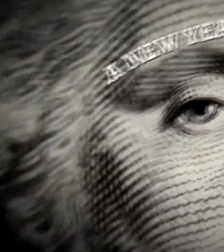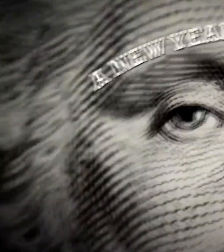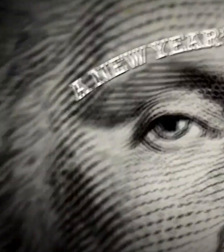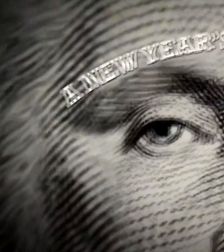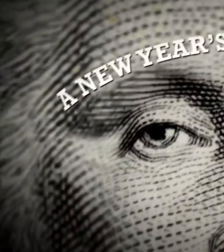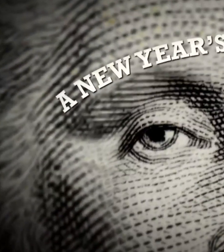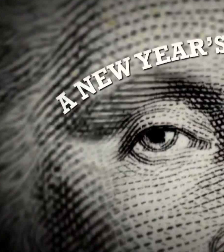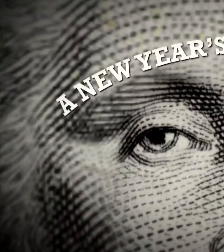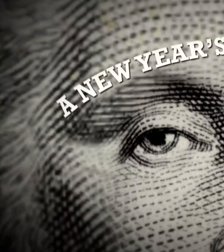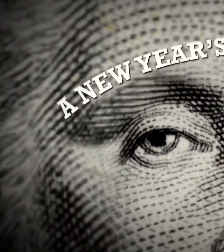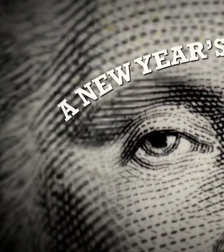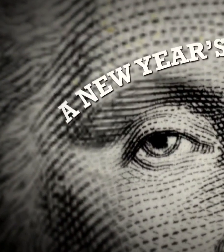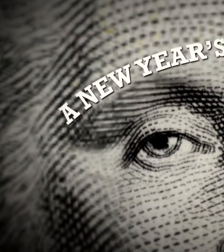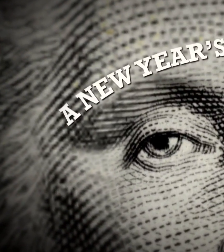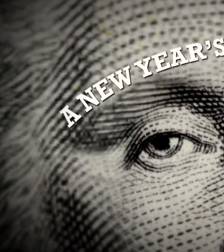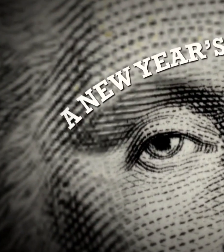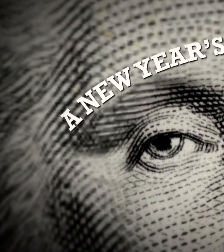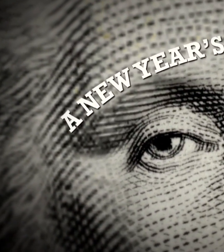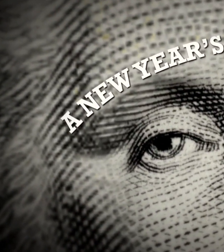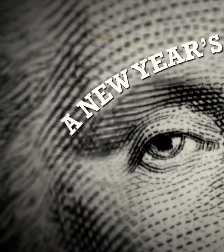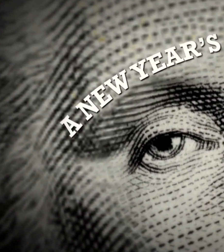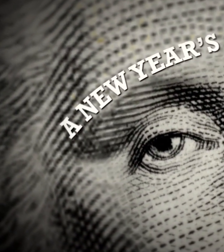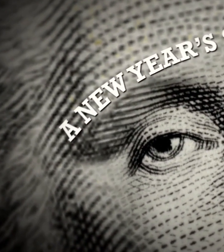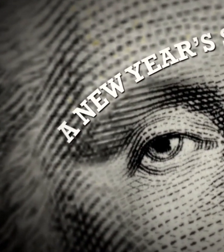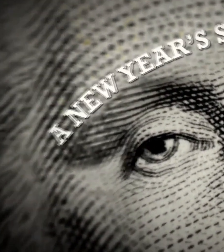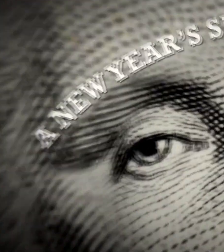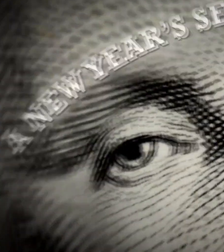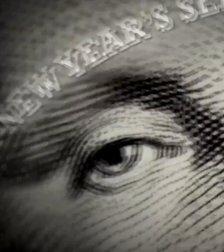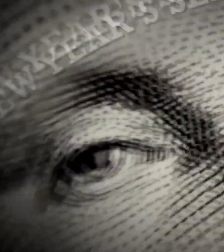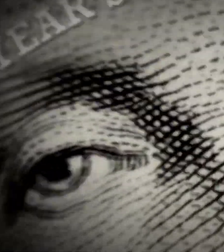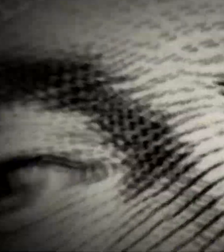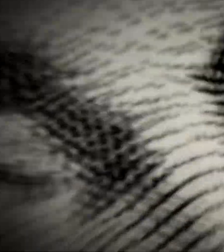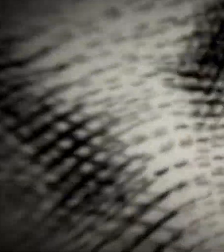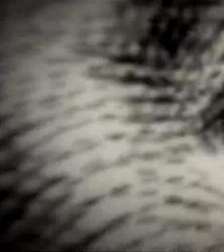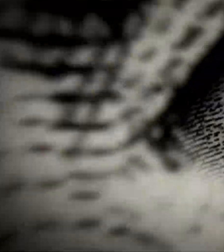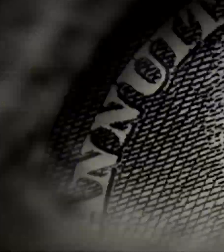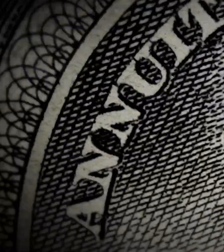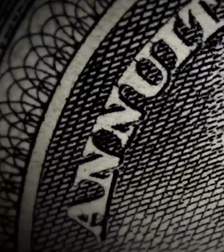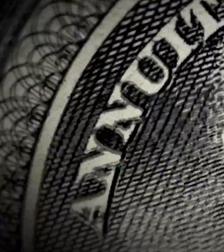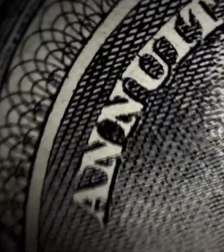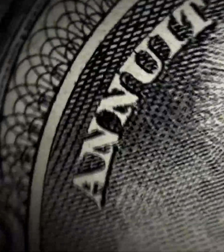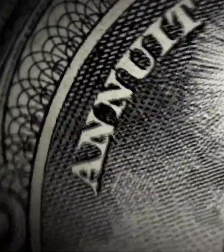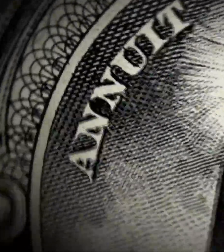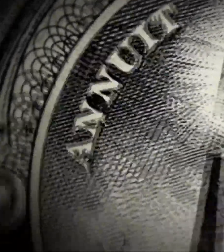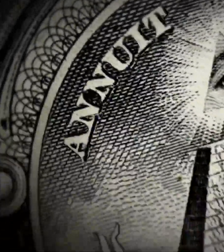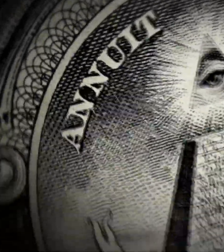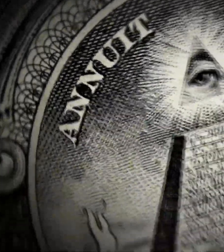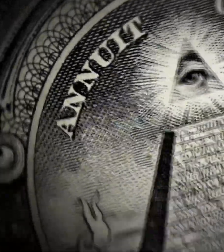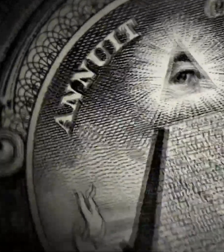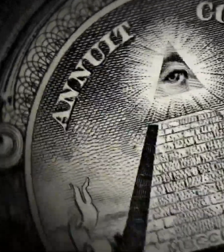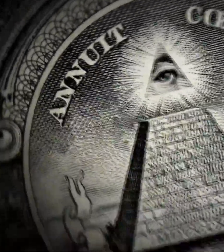Get a good job with more pay than you're okay.